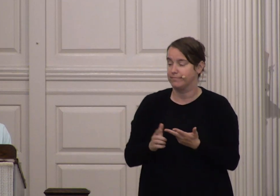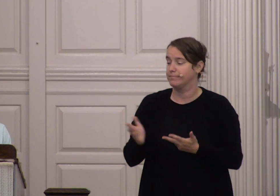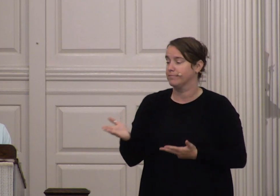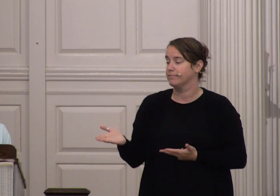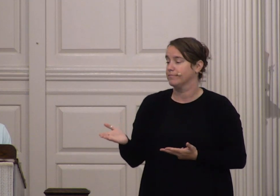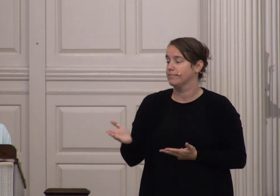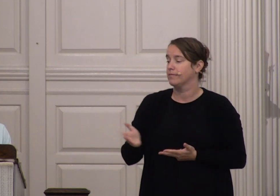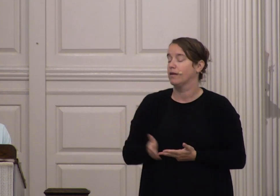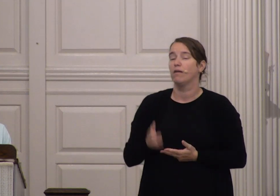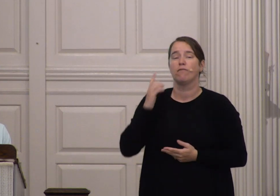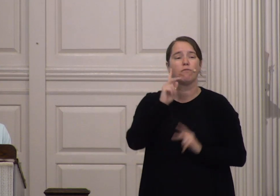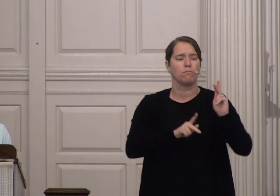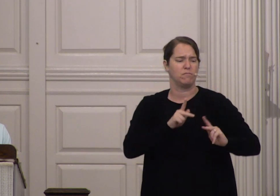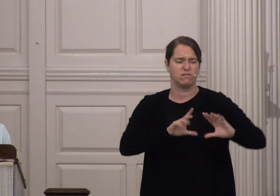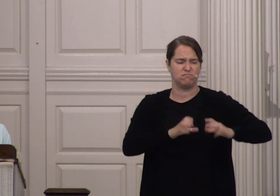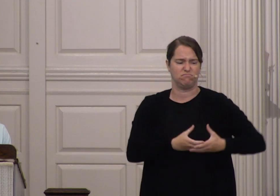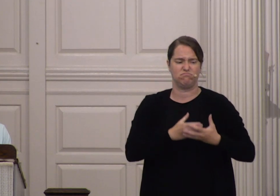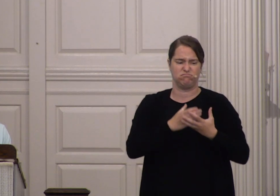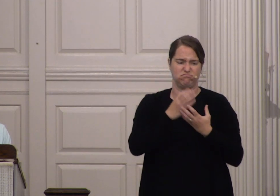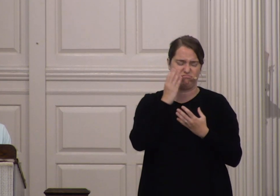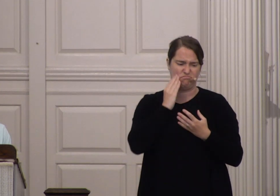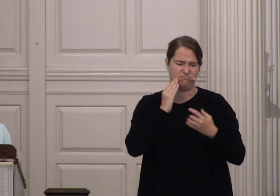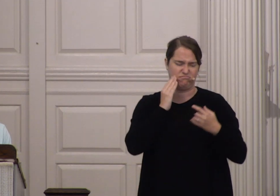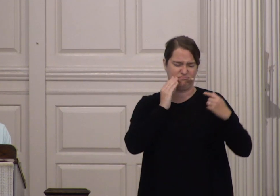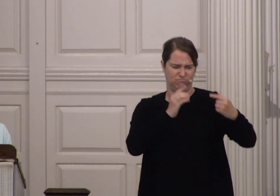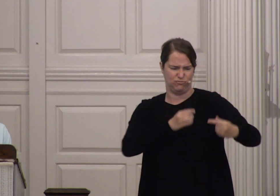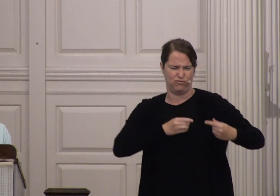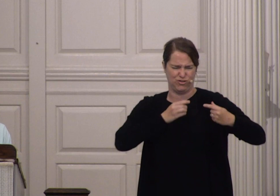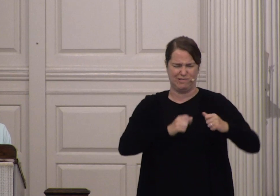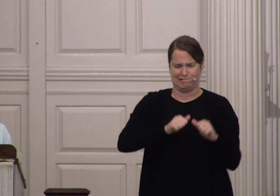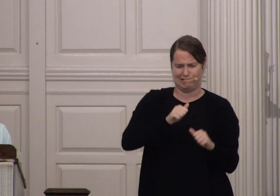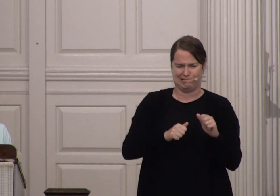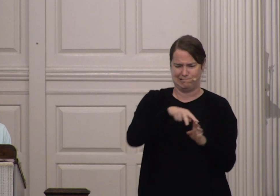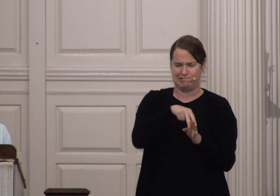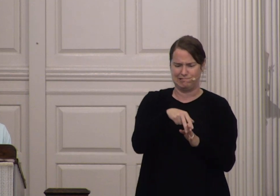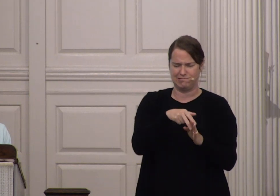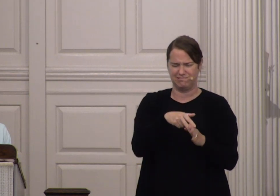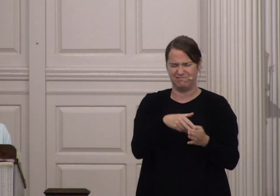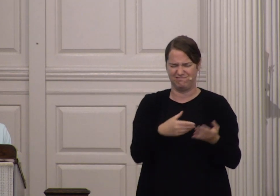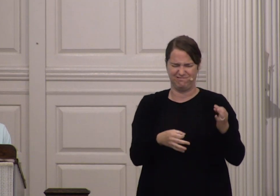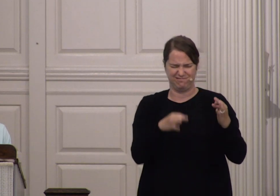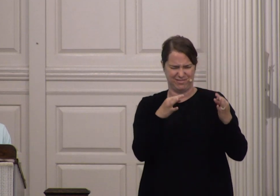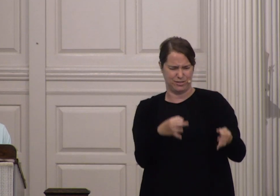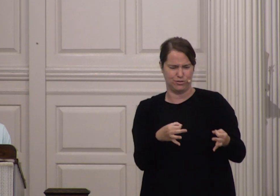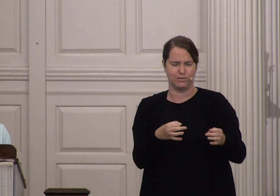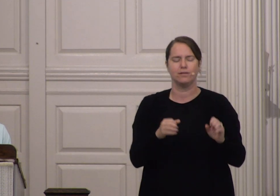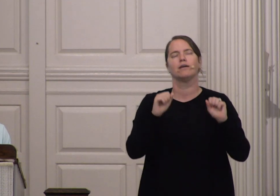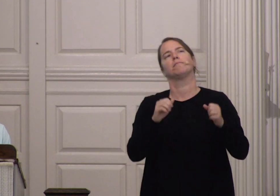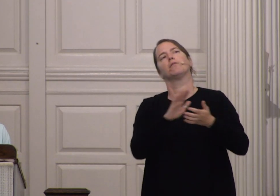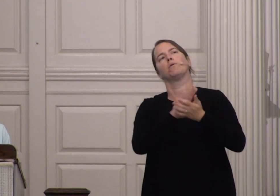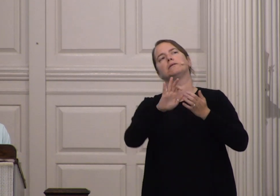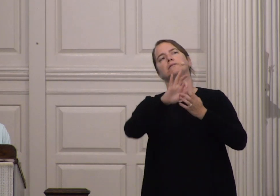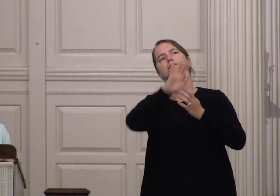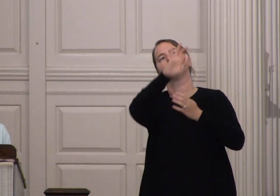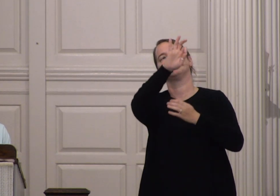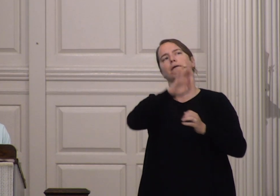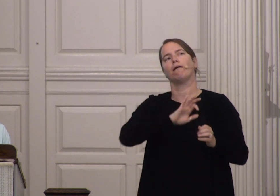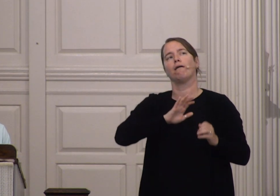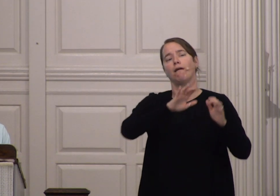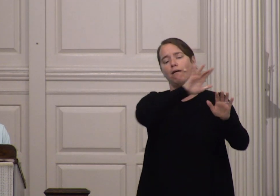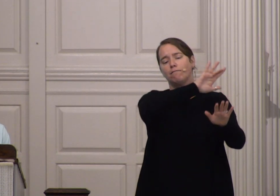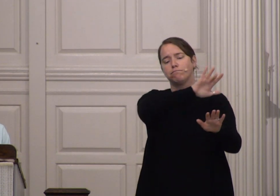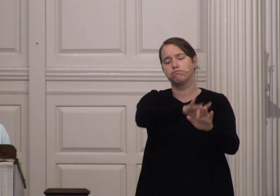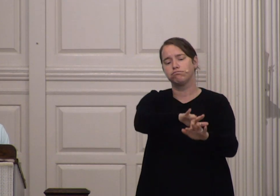For those struggling with difficult decisions, may the Holy Spirit fortify their hearts and bring